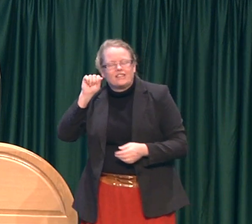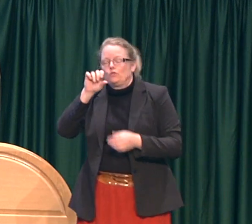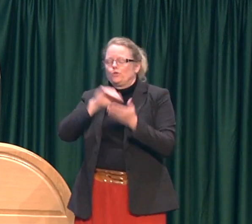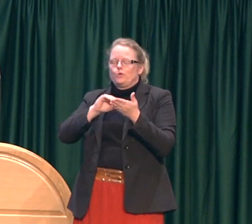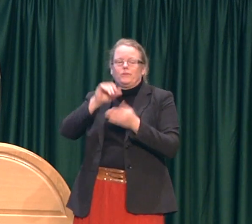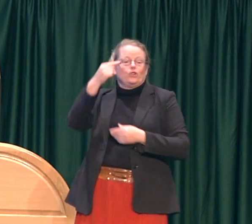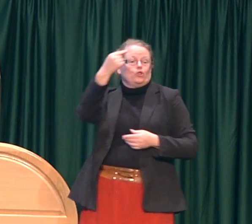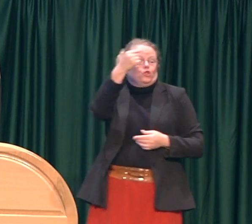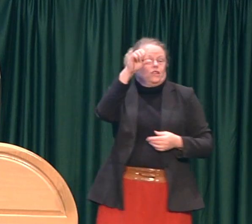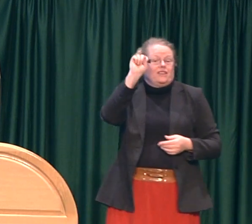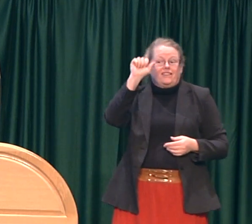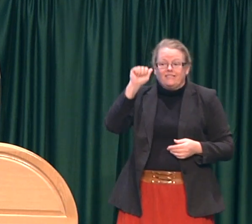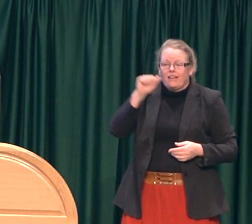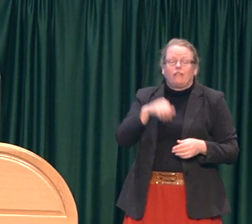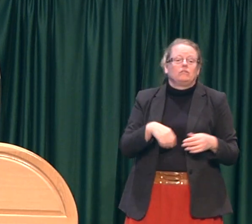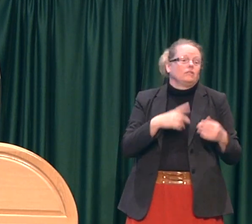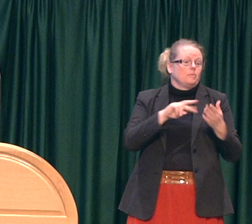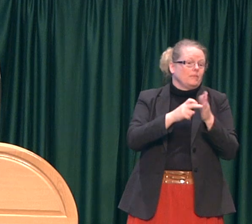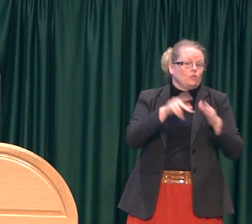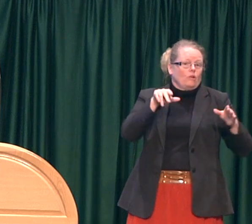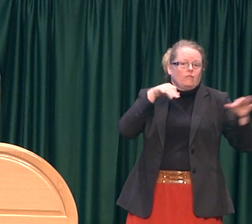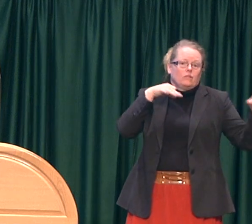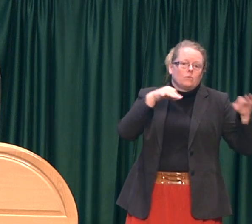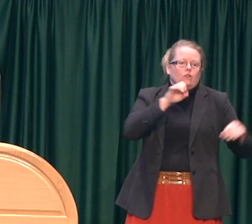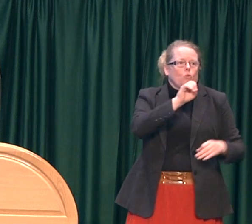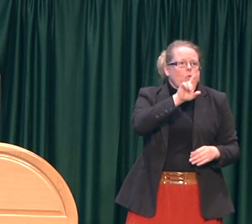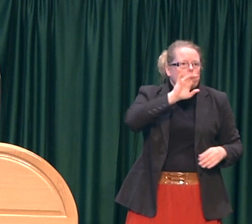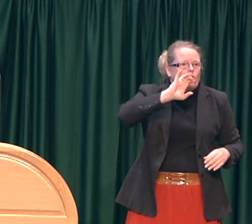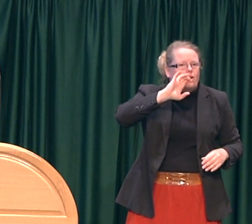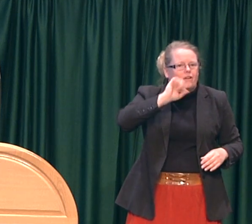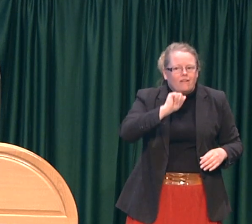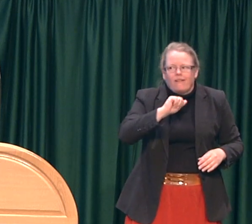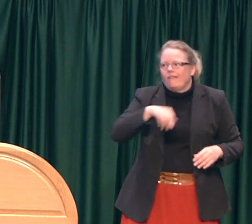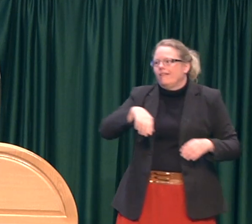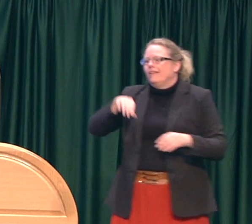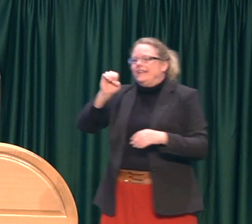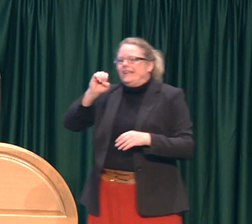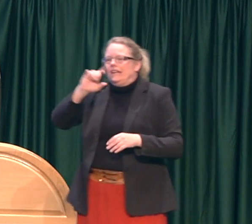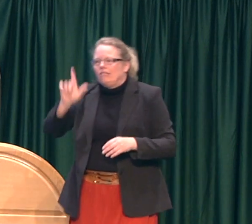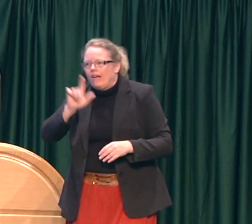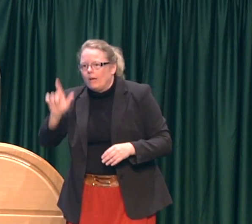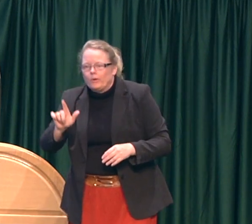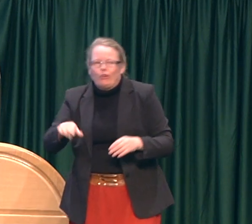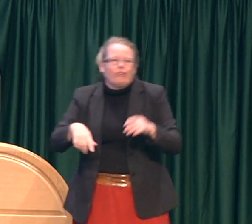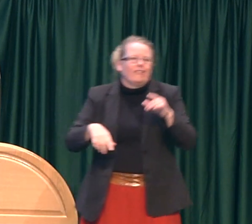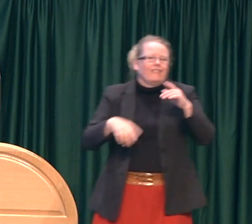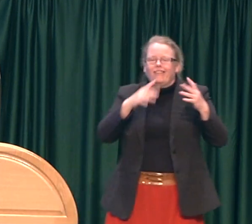government contracting or GSA, which requires a lot more